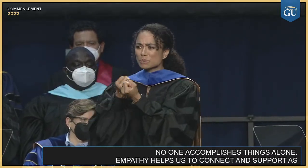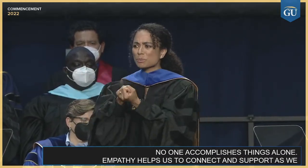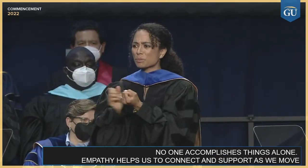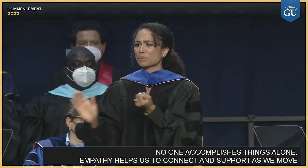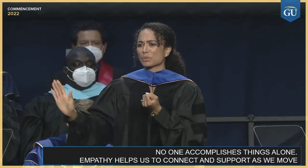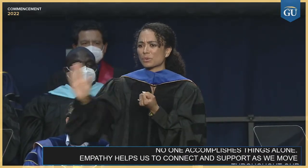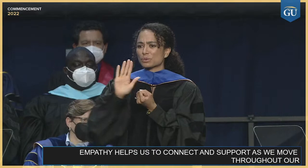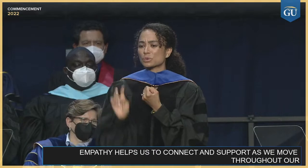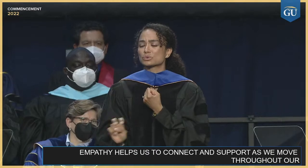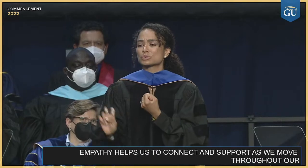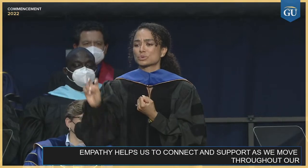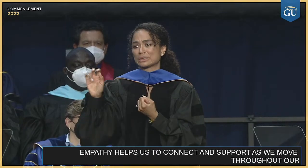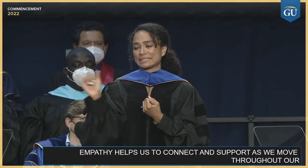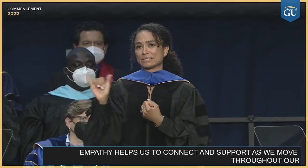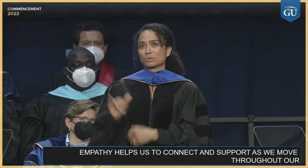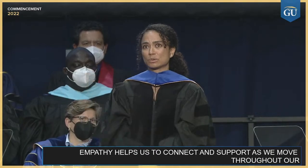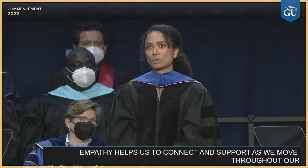go on to support you along your journey.